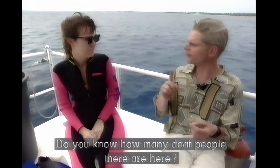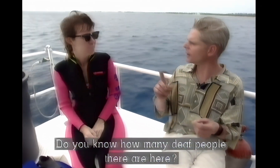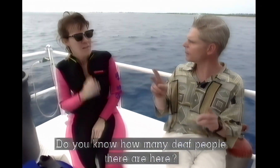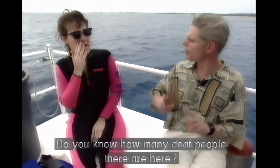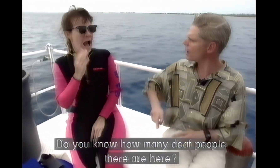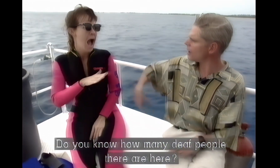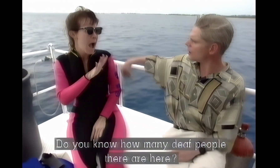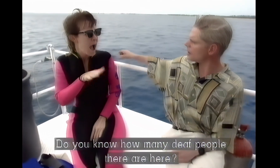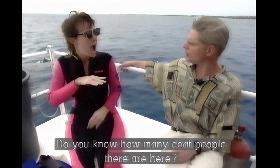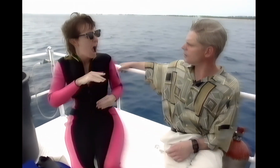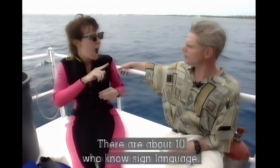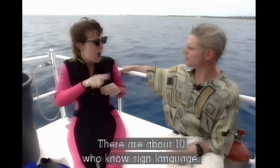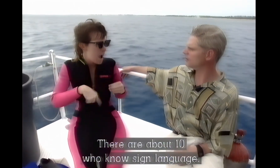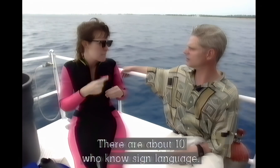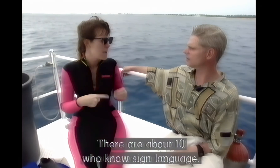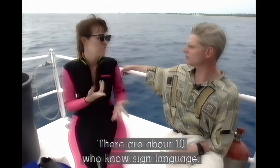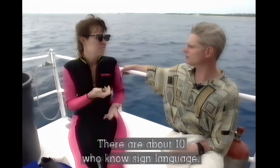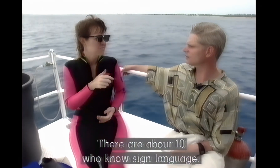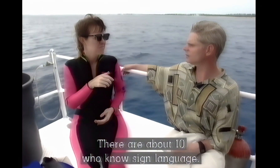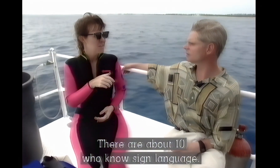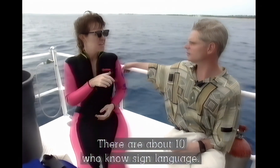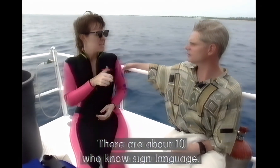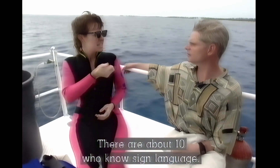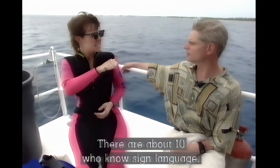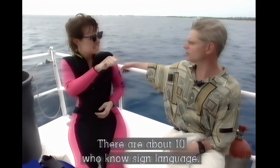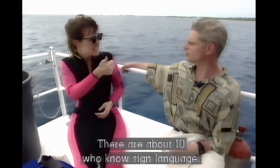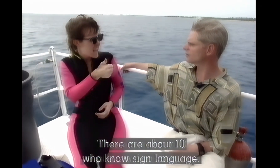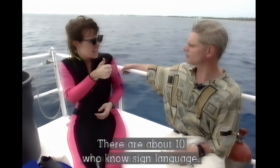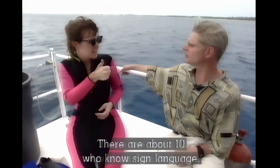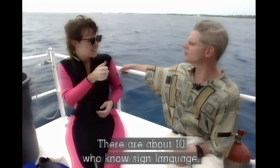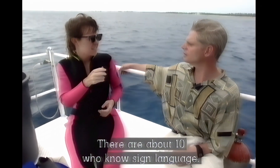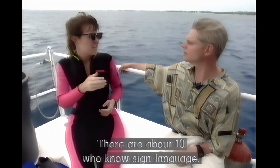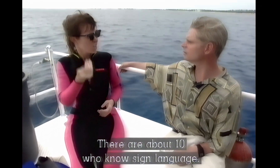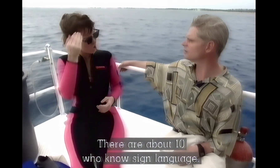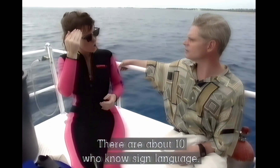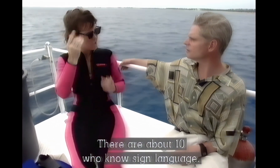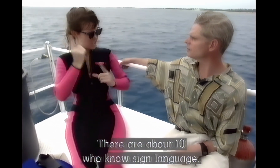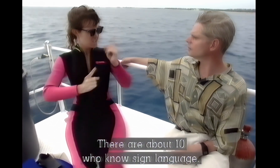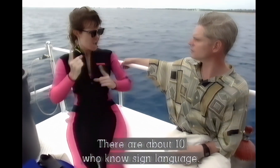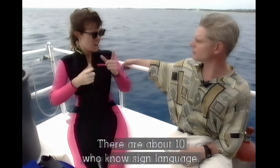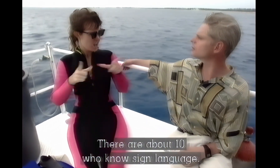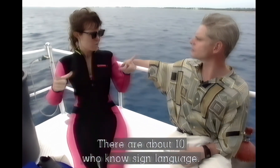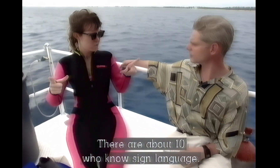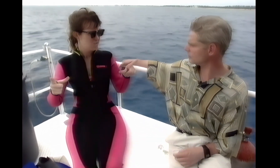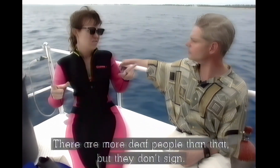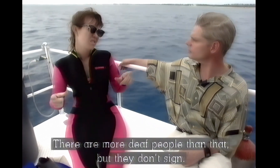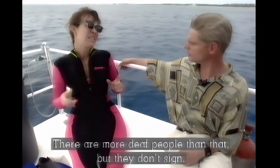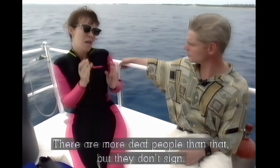Do you know how many deaf people there are here? There's about 10 who know sign language. There are more deaf people than